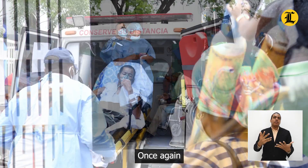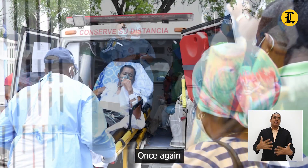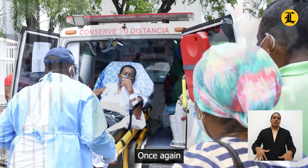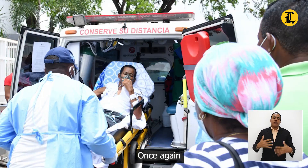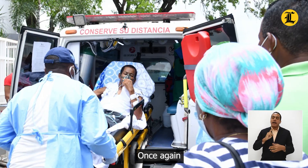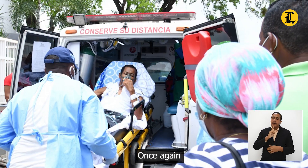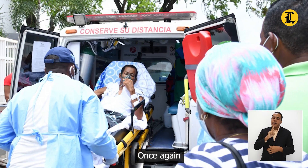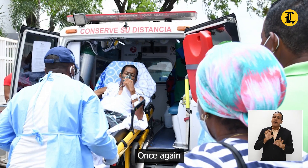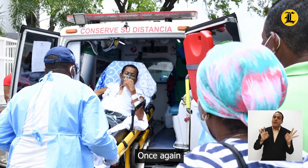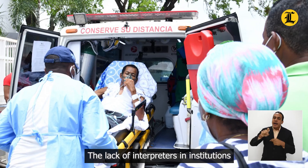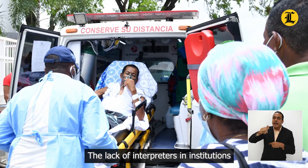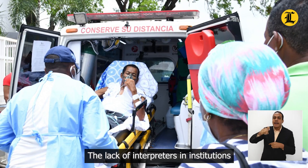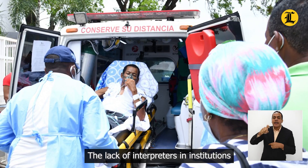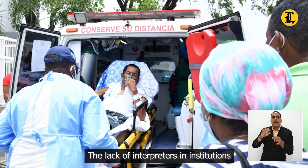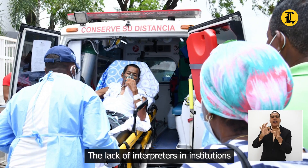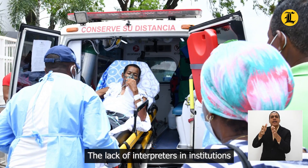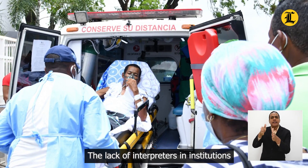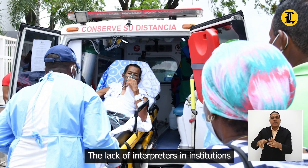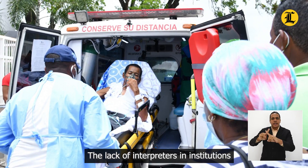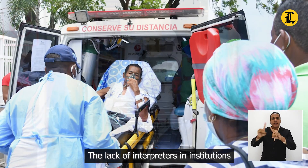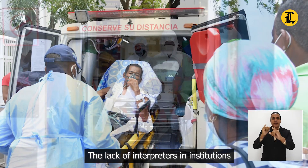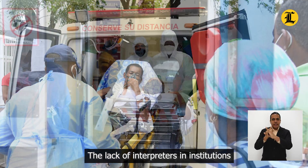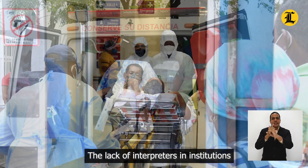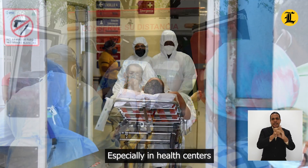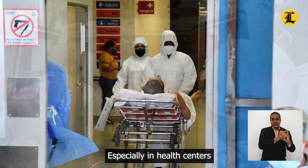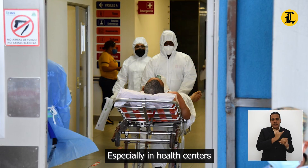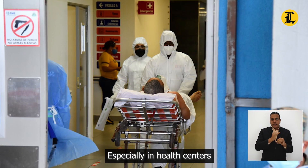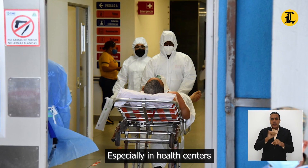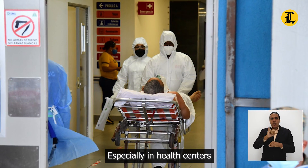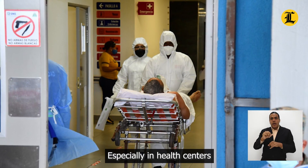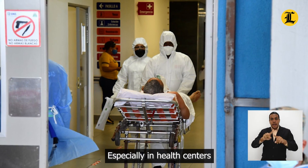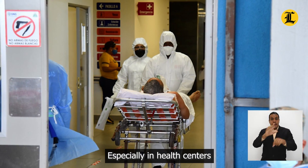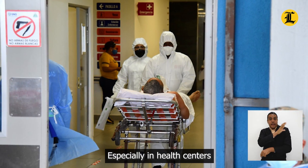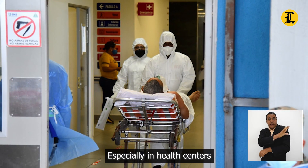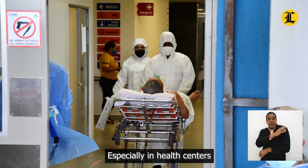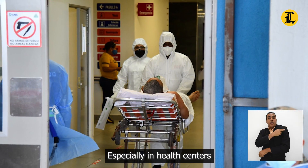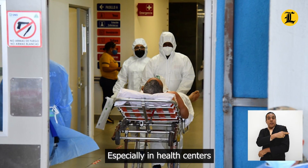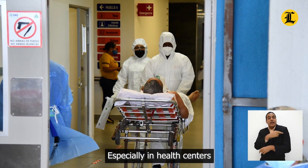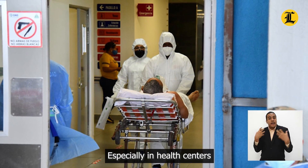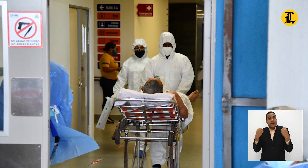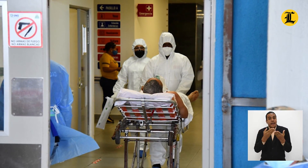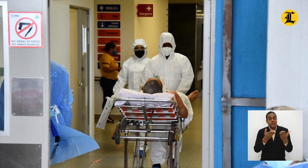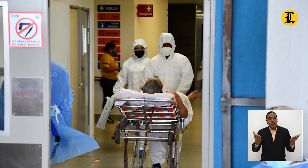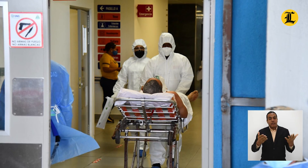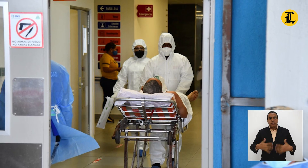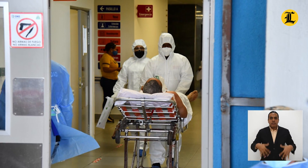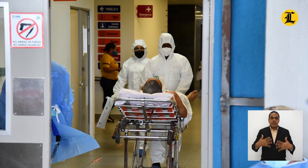emphasized, once again, the lack of interpreters in institutions, especially in health centers.